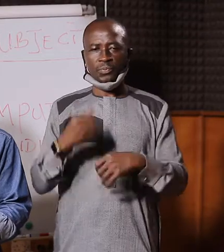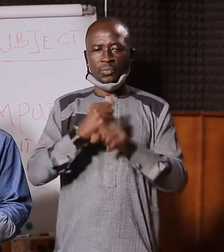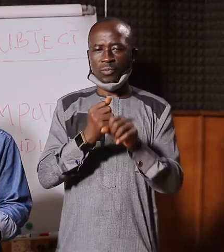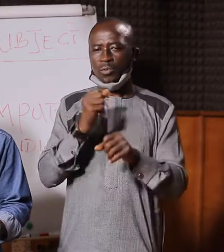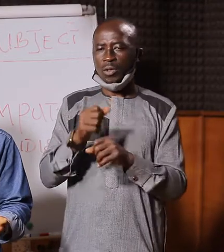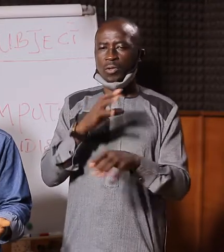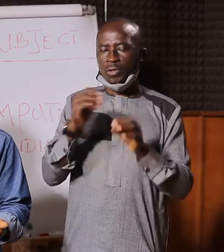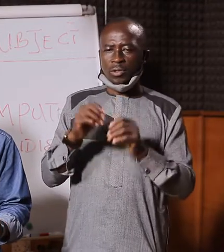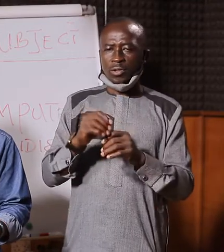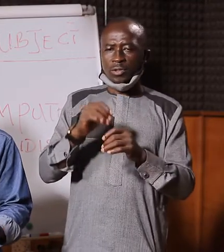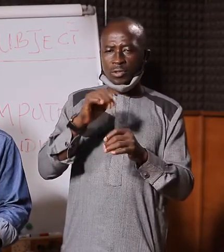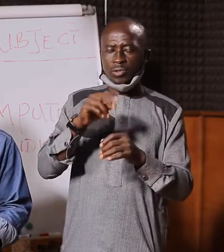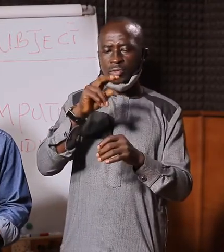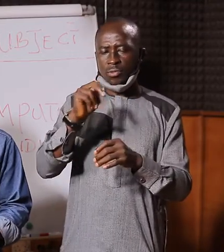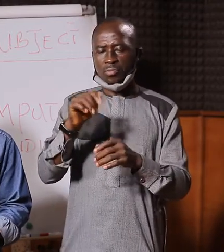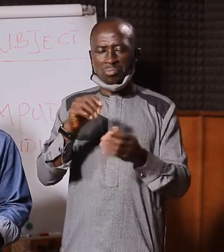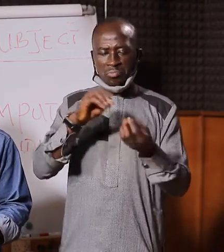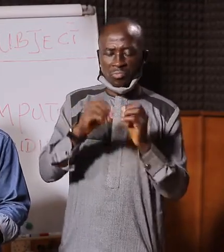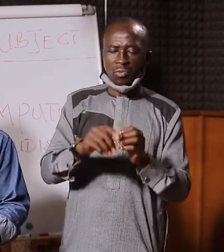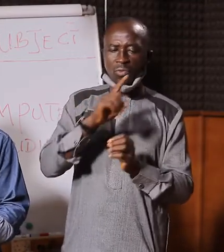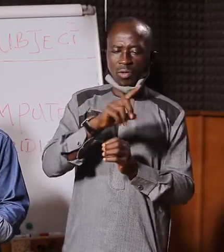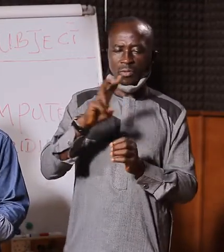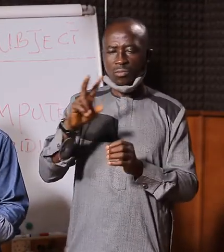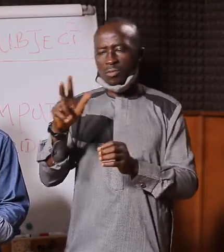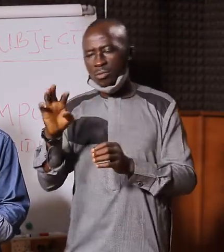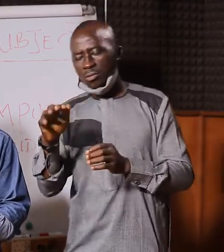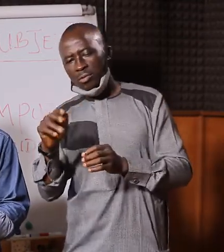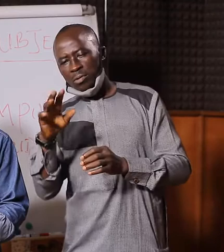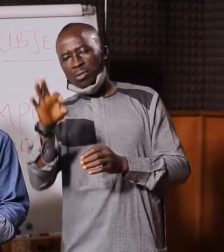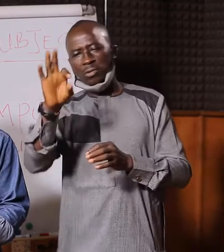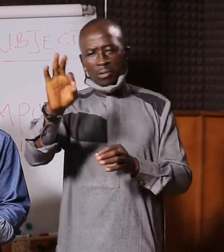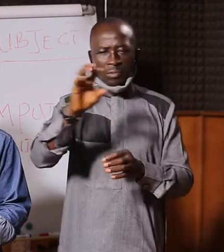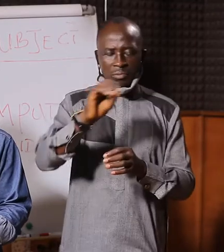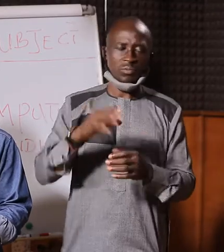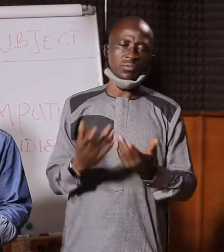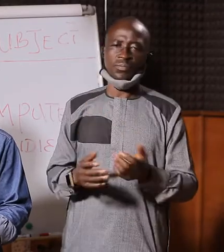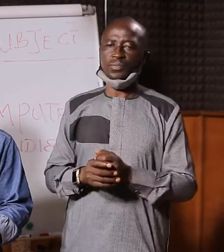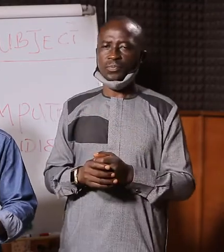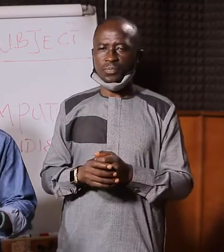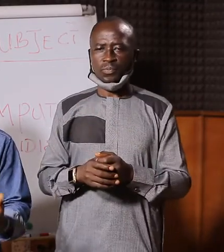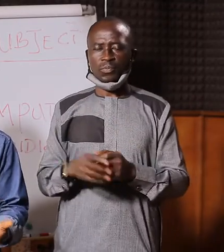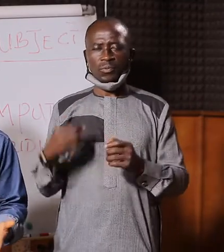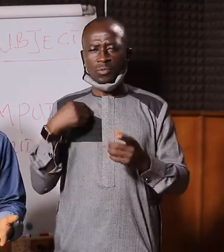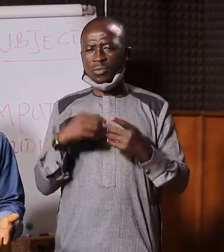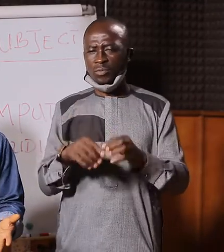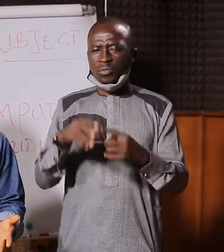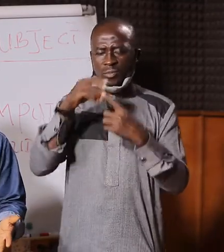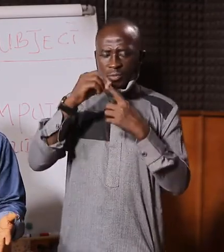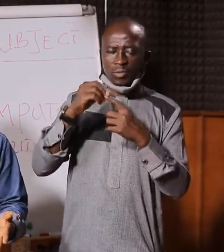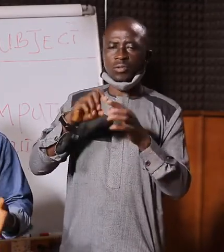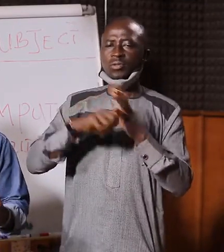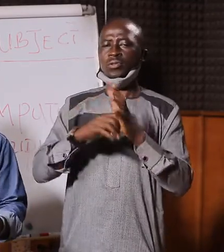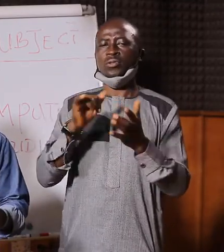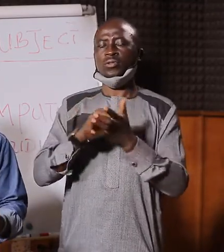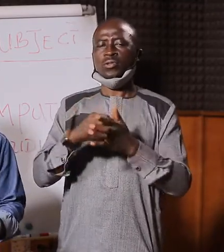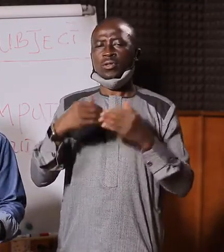of the numeric keys, which is number 1 to 0 or to 9. Then we also have special keys that